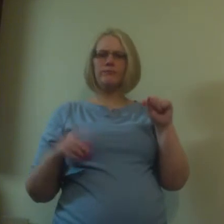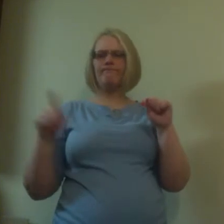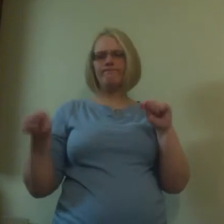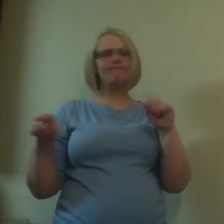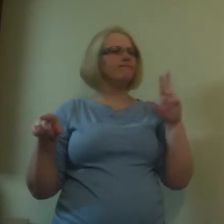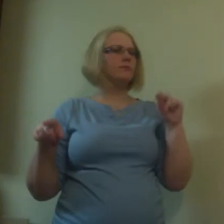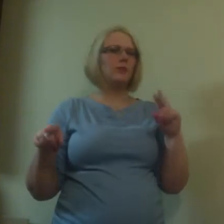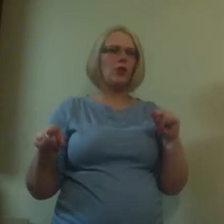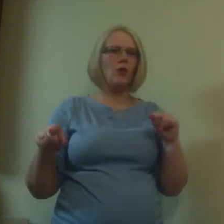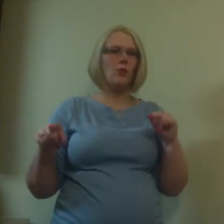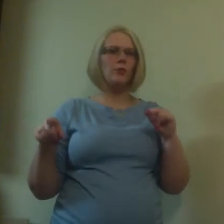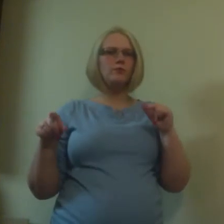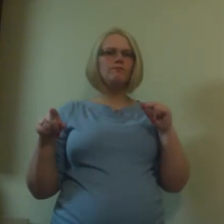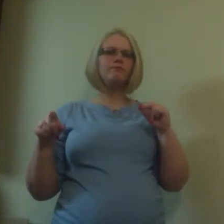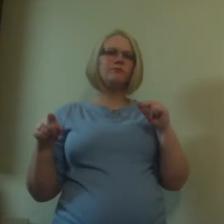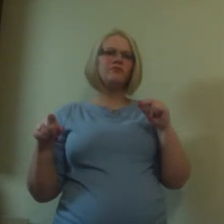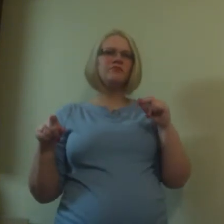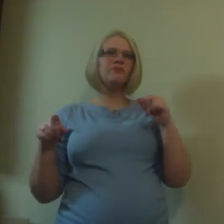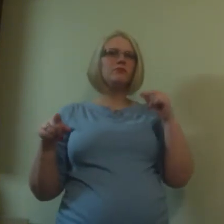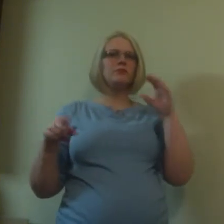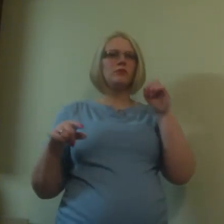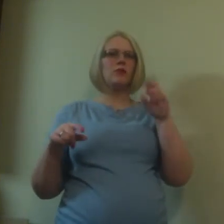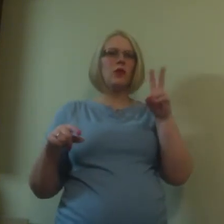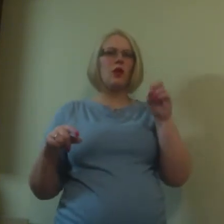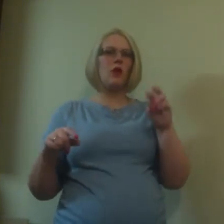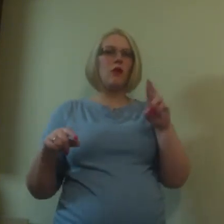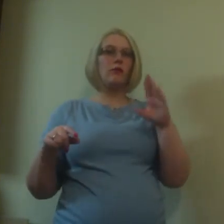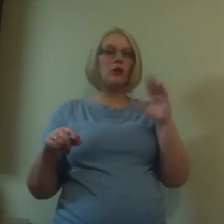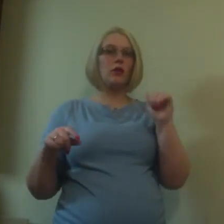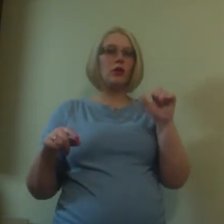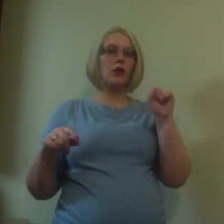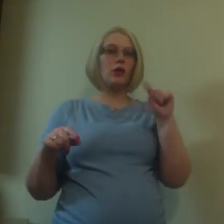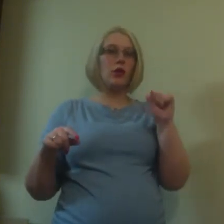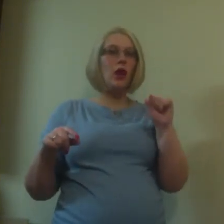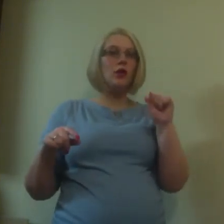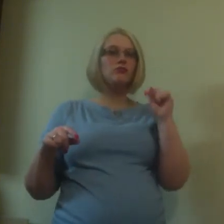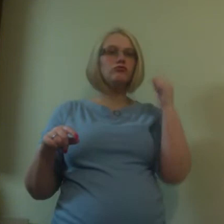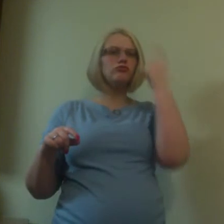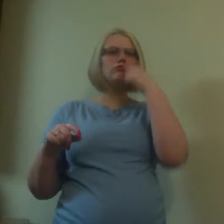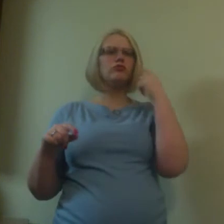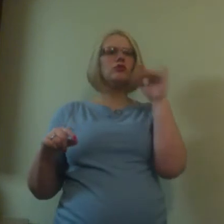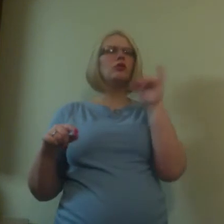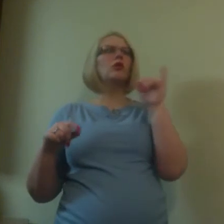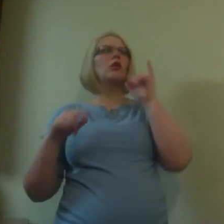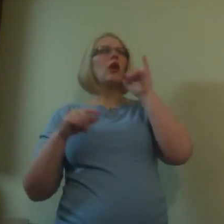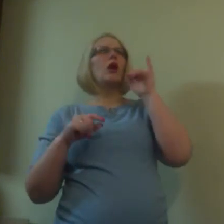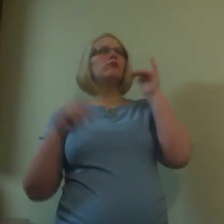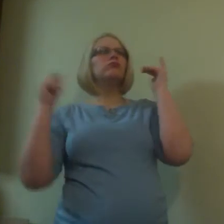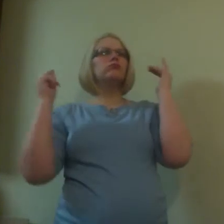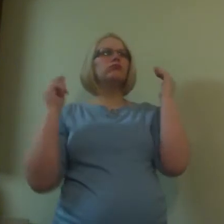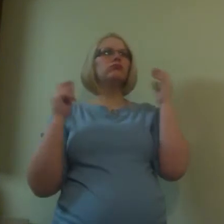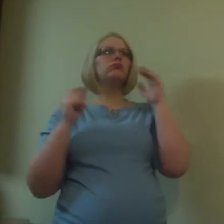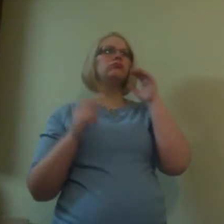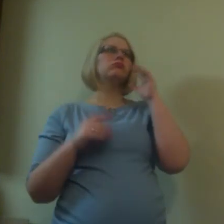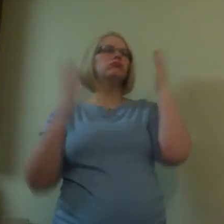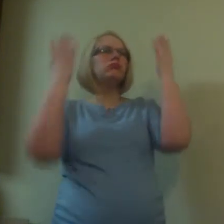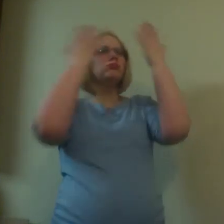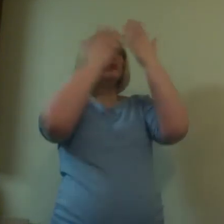there any other kinds of weathers? Windy. Windy. Good for you. Windy. Can be windy at